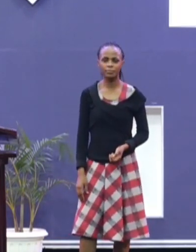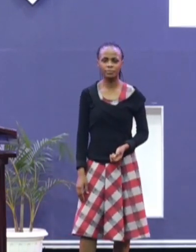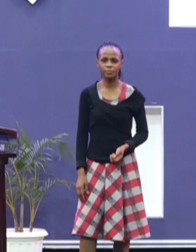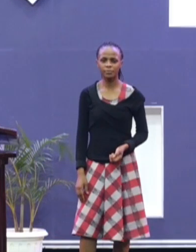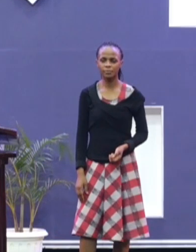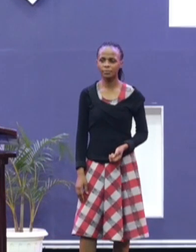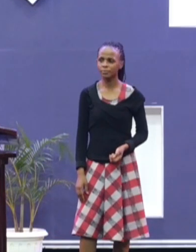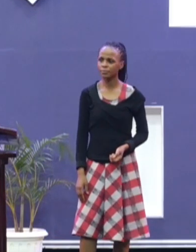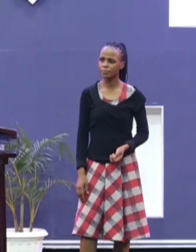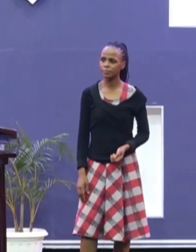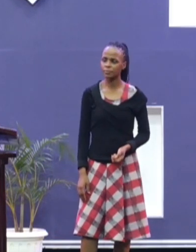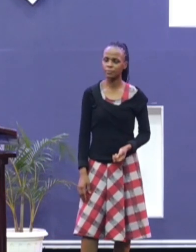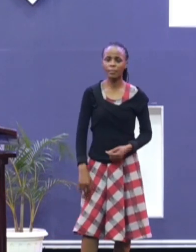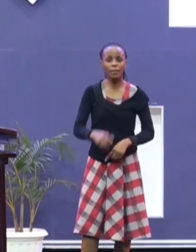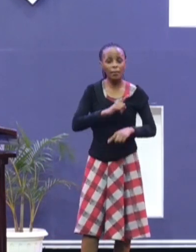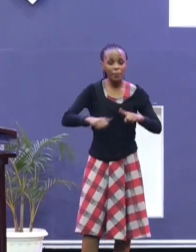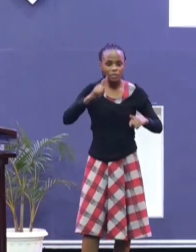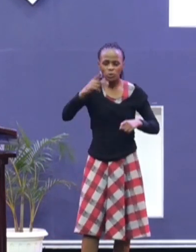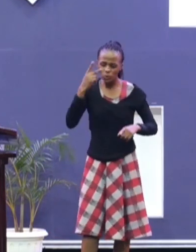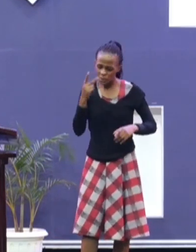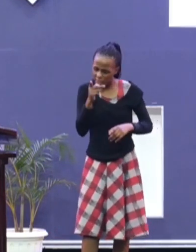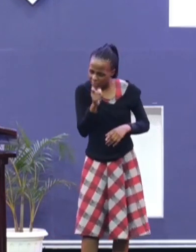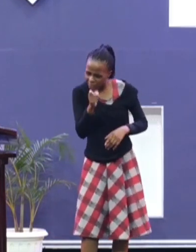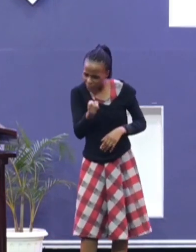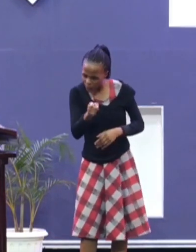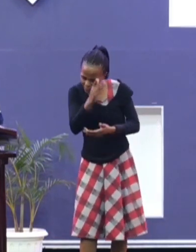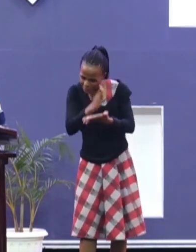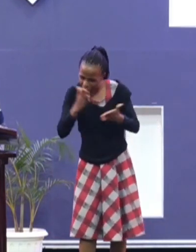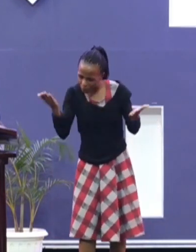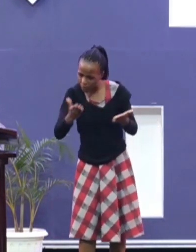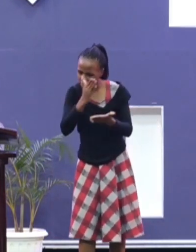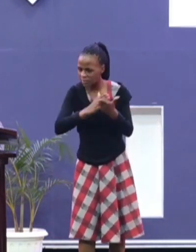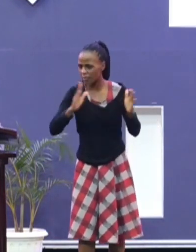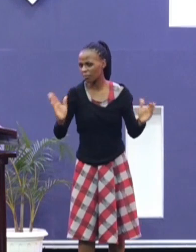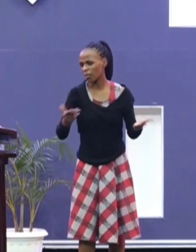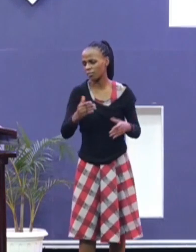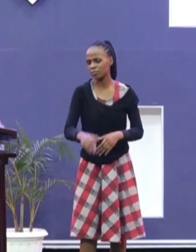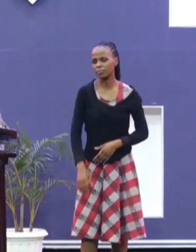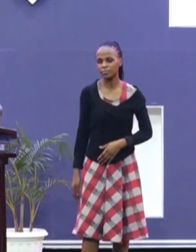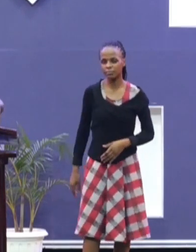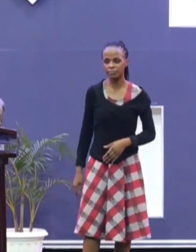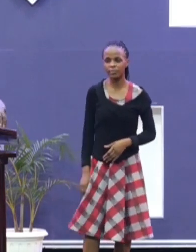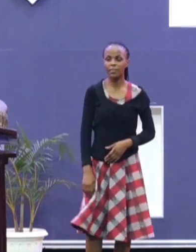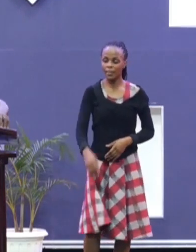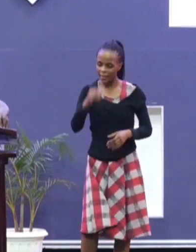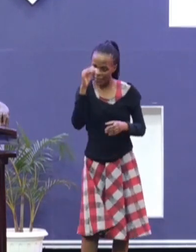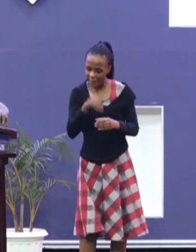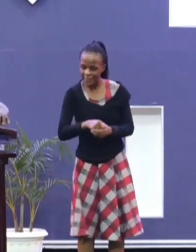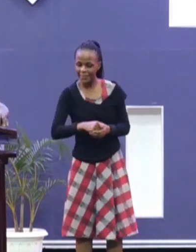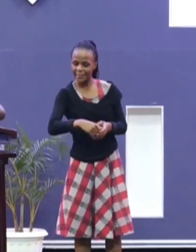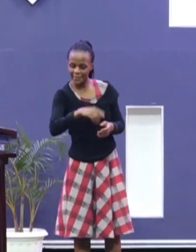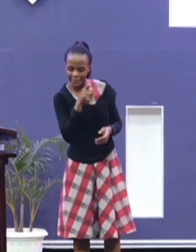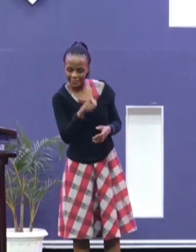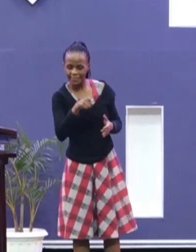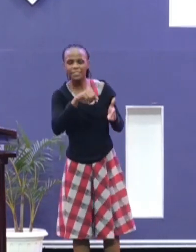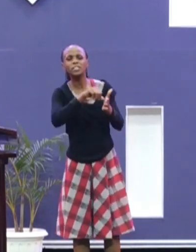is somewhere, somehow, naye n'ozuula nti mu ngeri emu oba endala, in this aspect there is